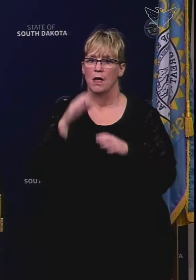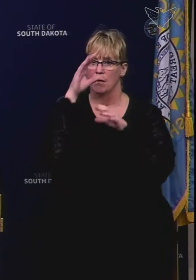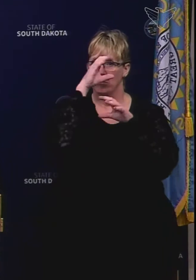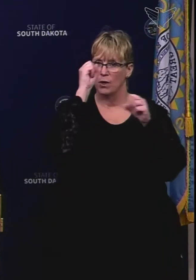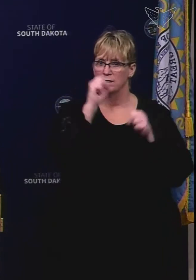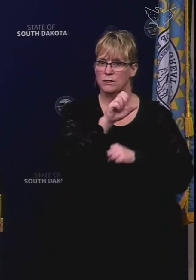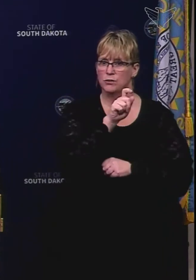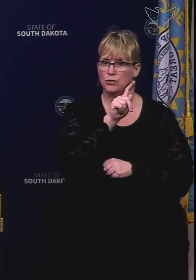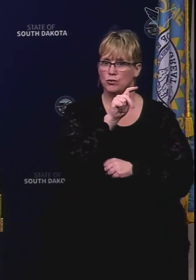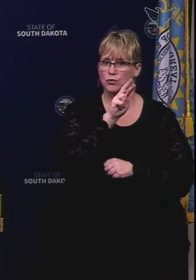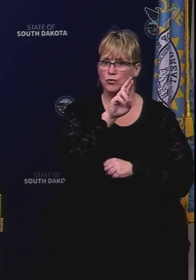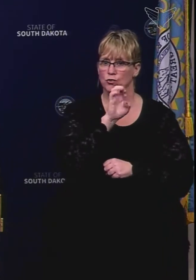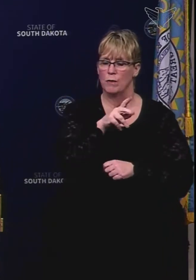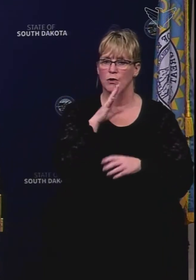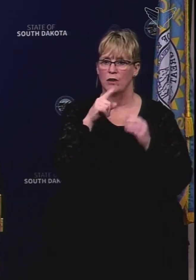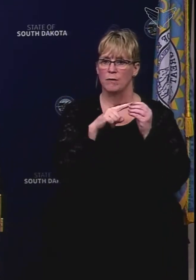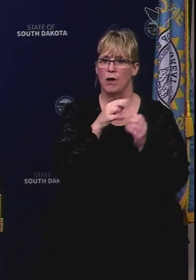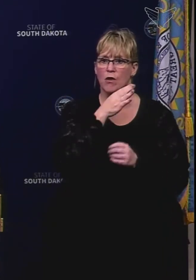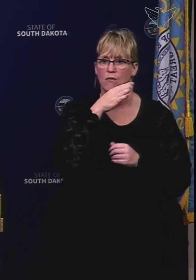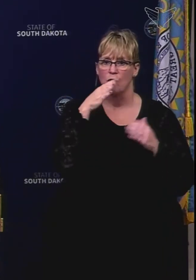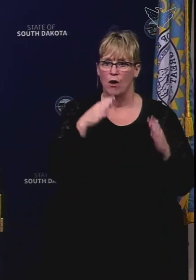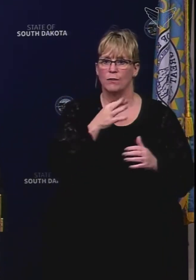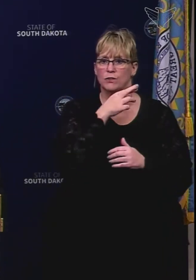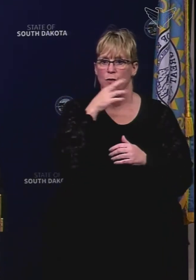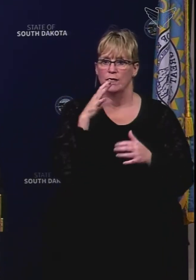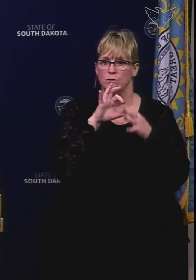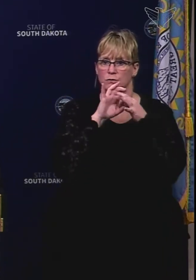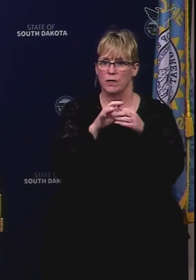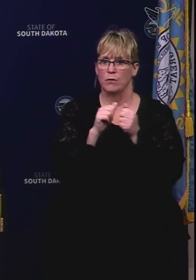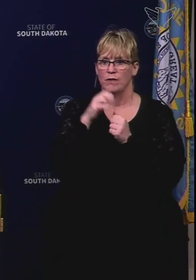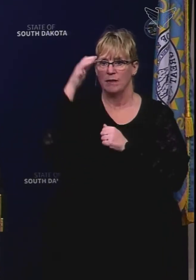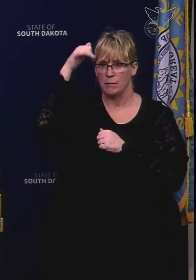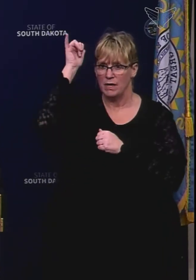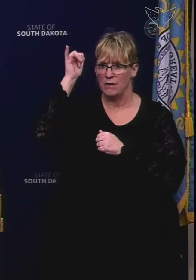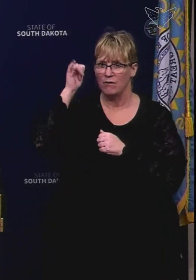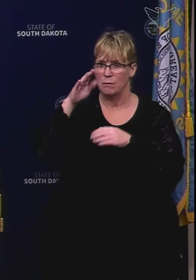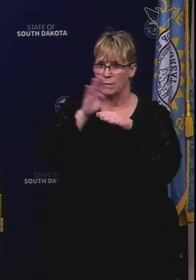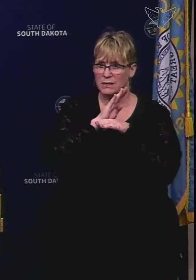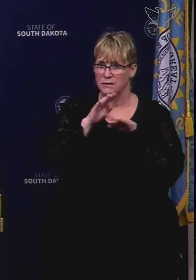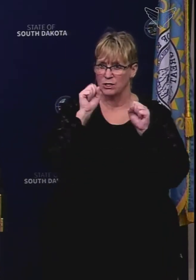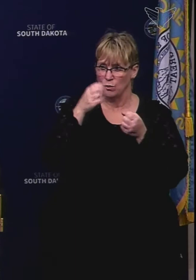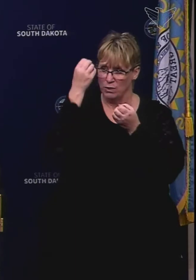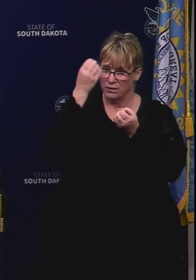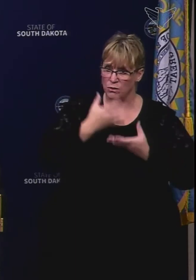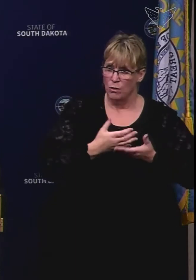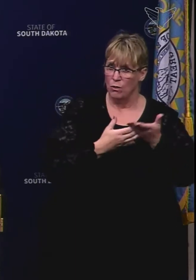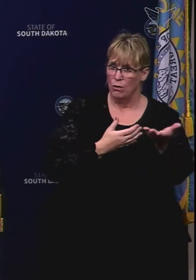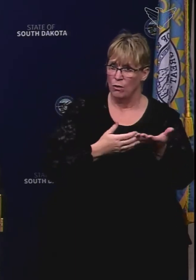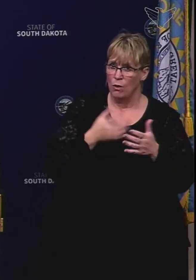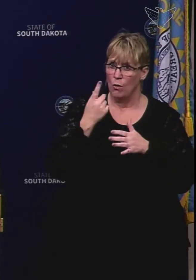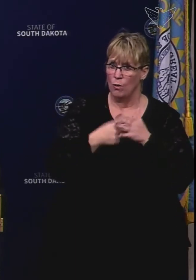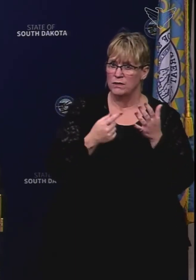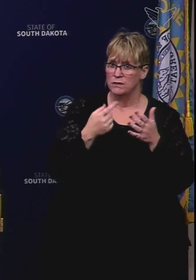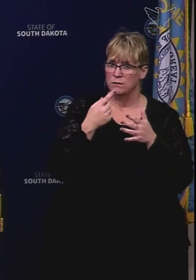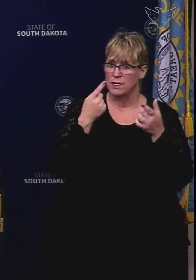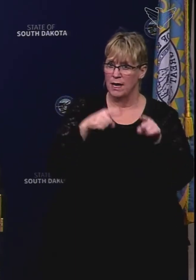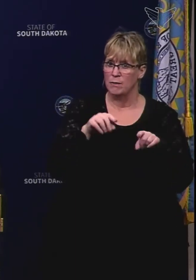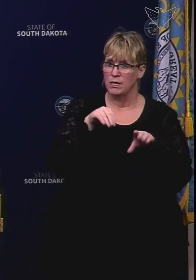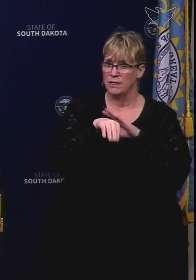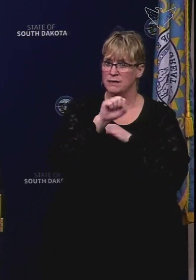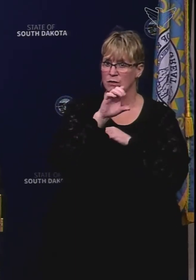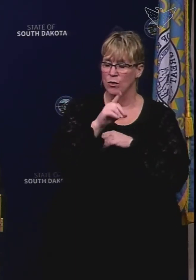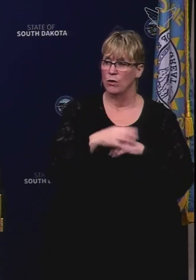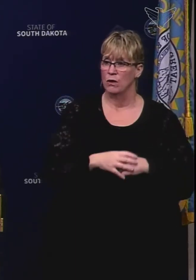today announced some aid for farmers and ranchers specific to the beef industry. Can you follow up on that and update us on any related to the work going on here in South